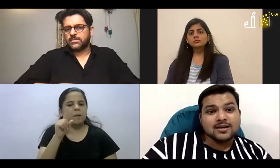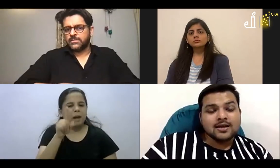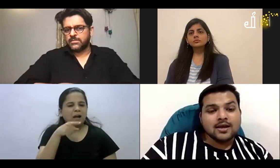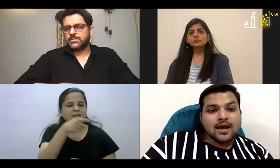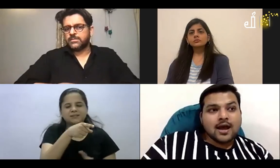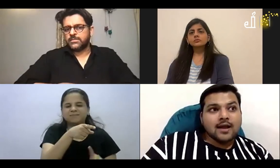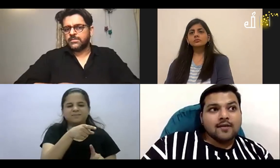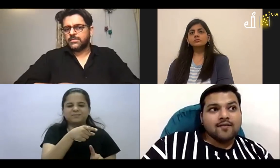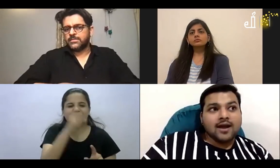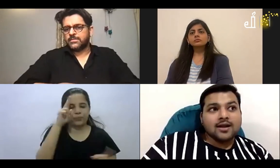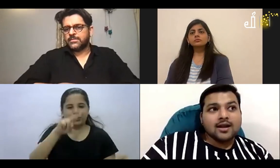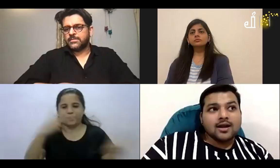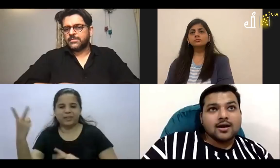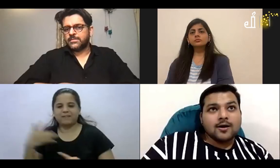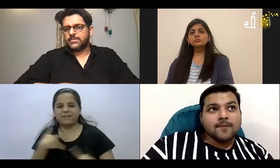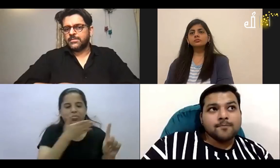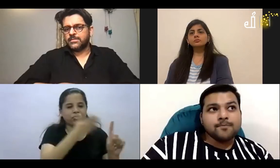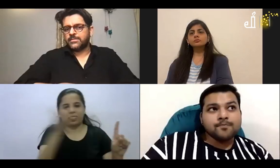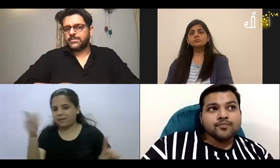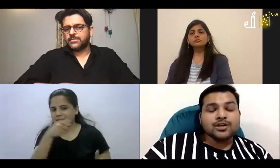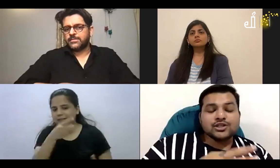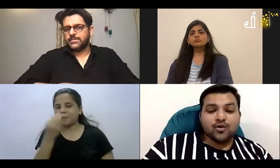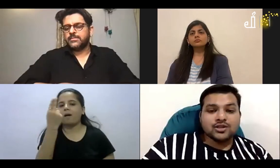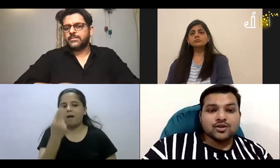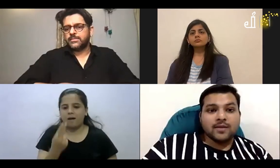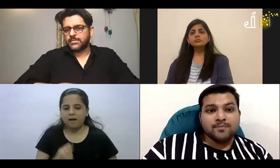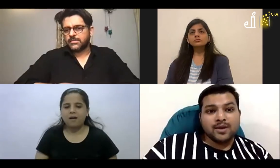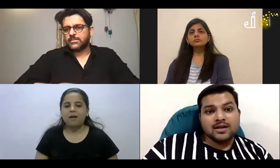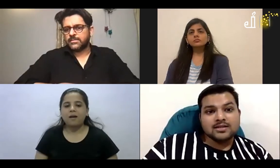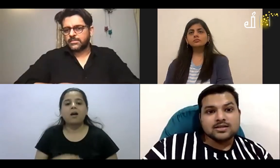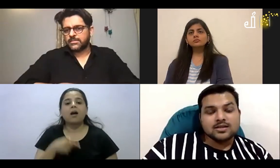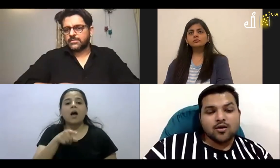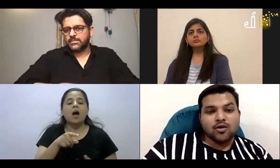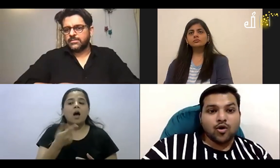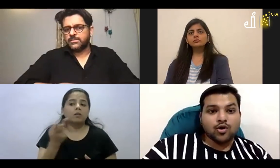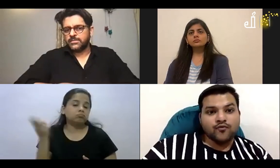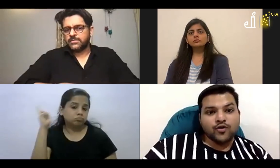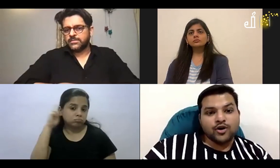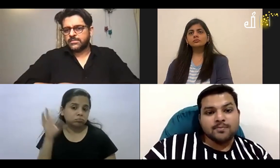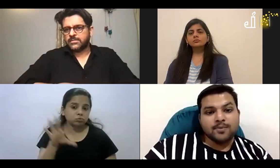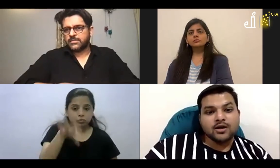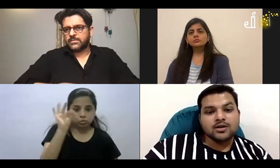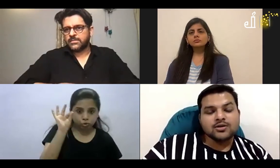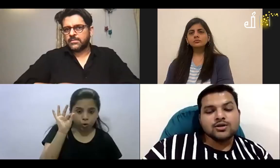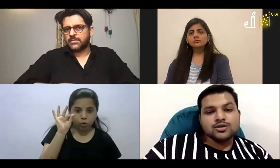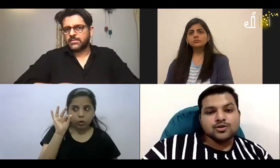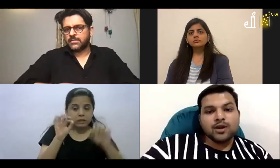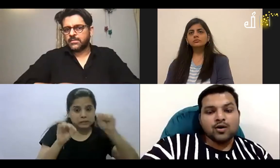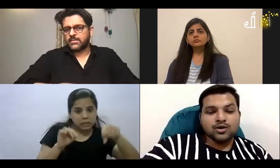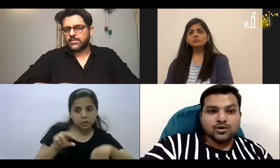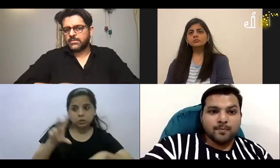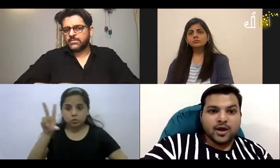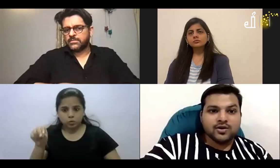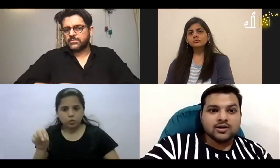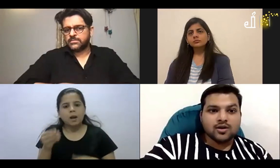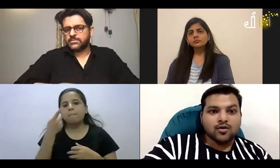misleading, and that the choice of implants or not going for an implant should belong to